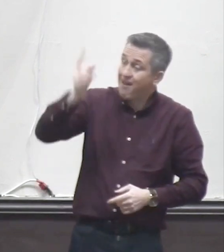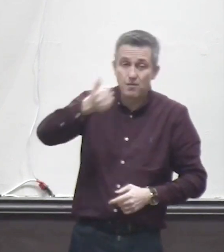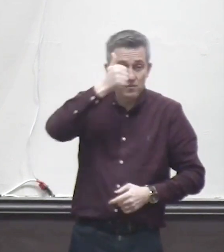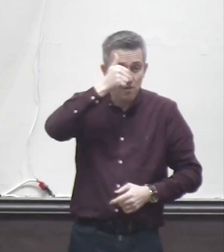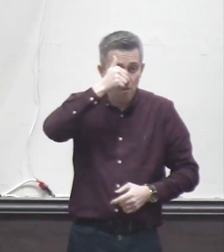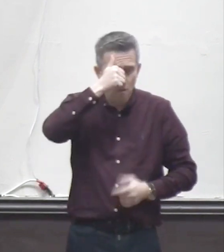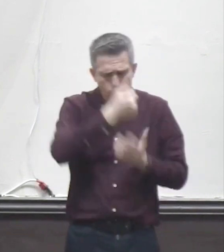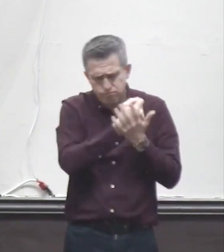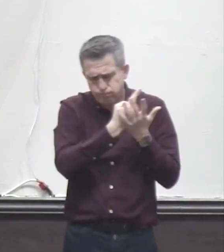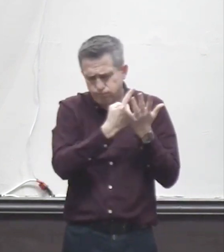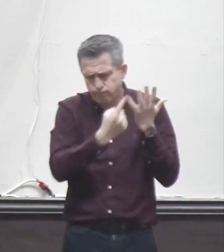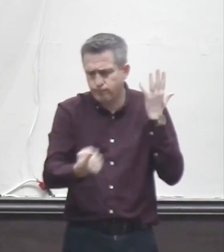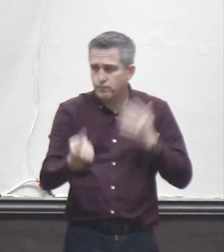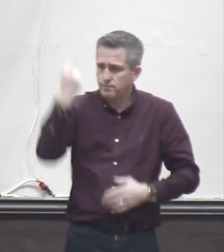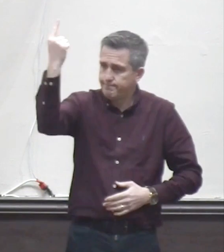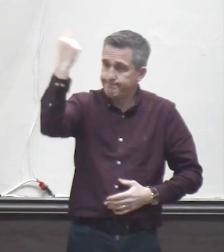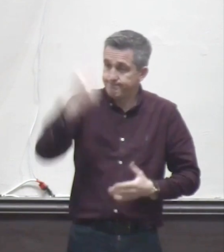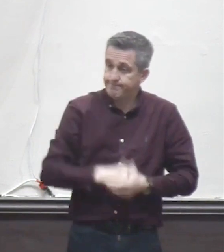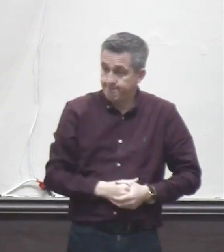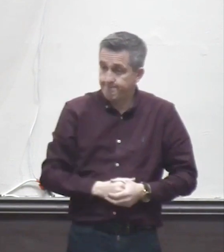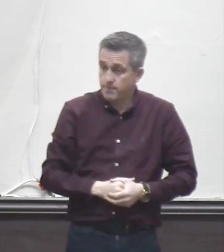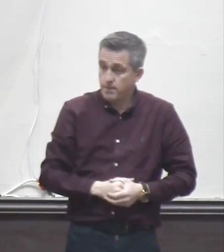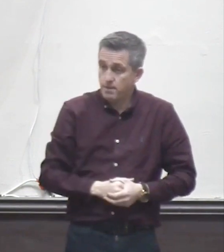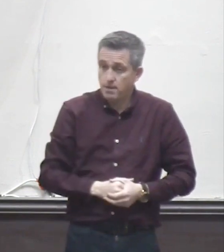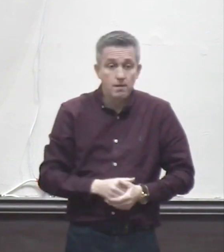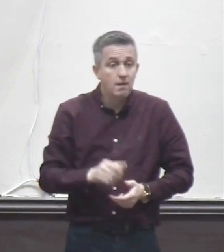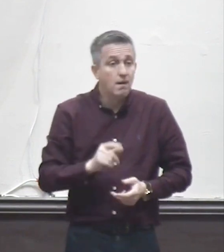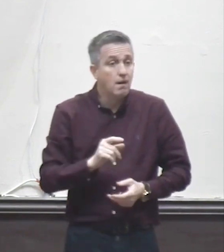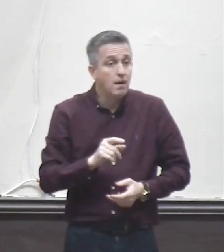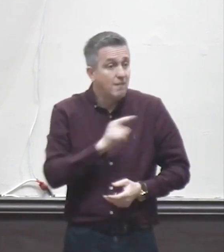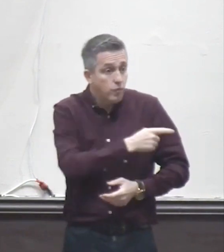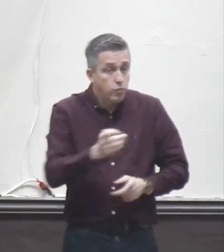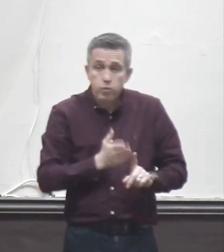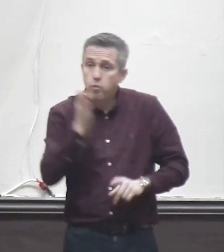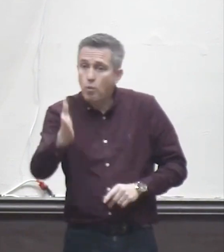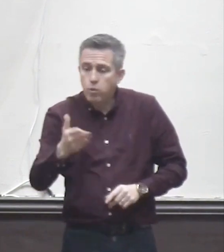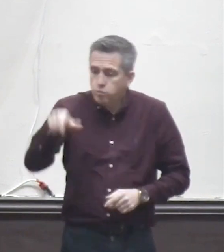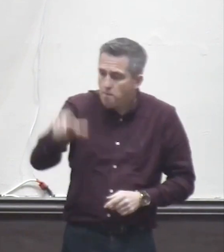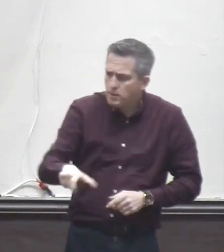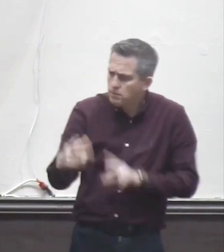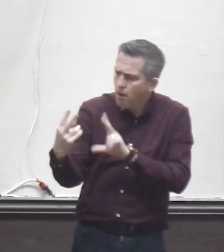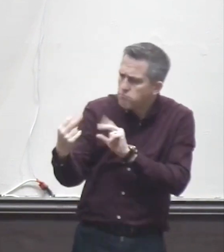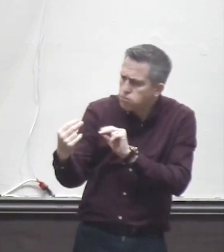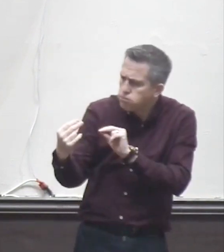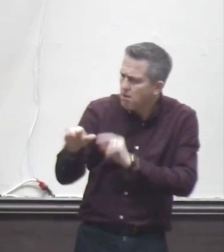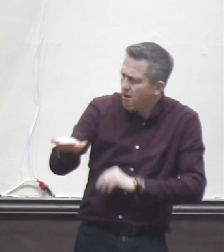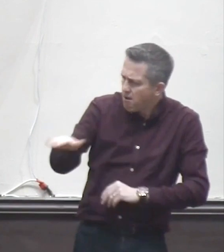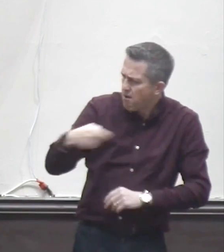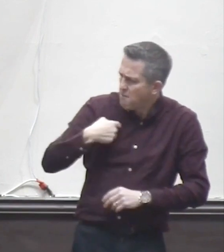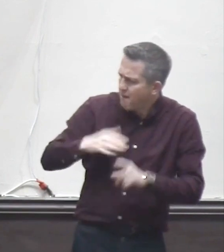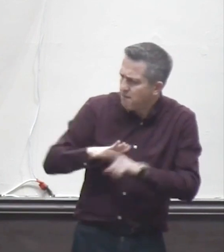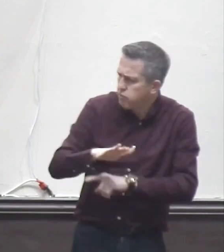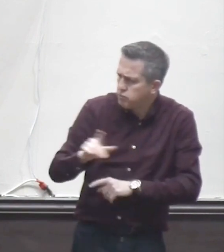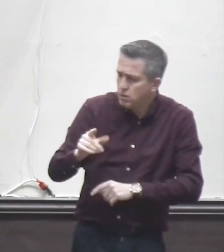complete and absolute knowledge. But when you go to someone and you ask him of your own future,